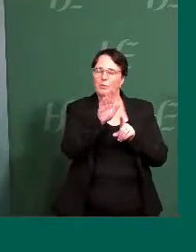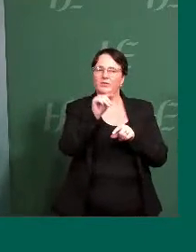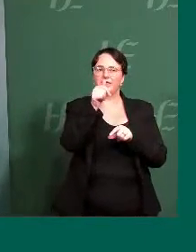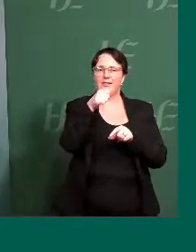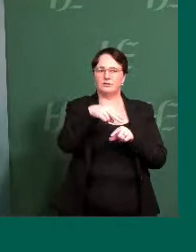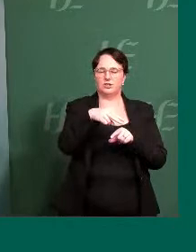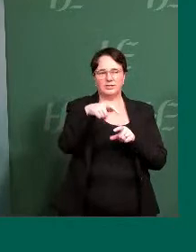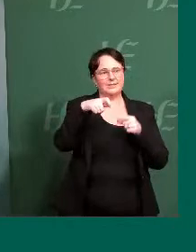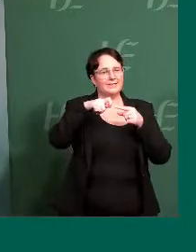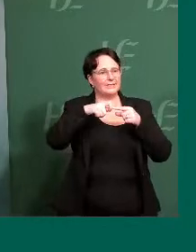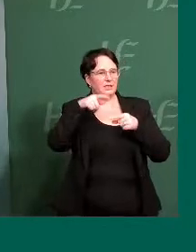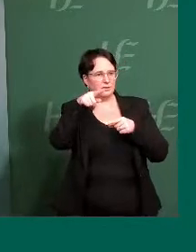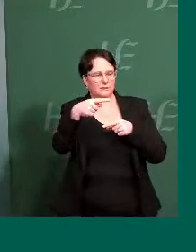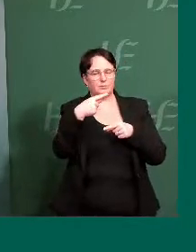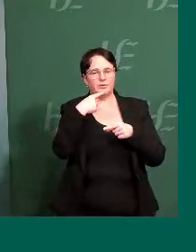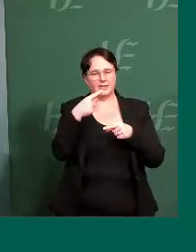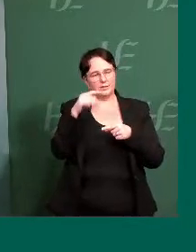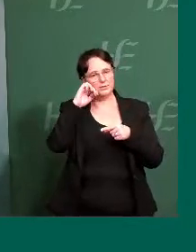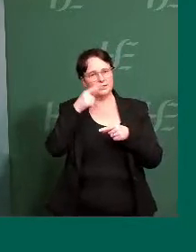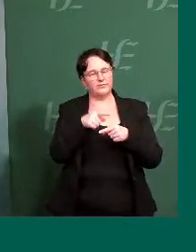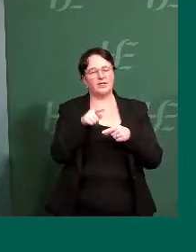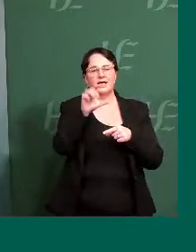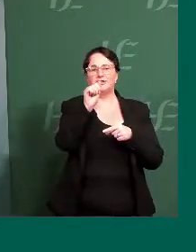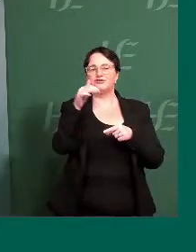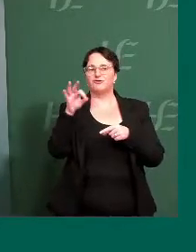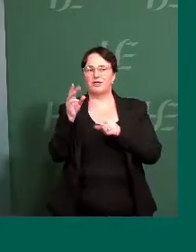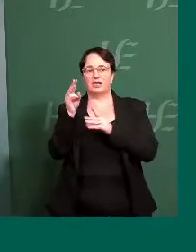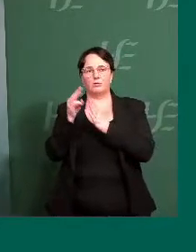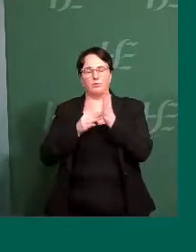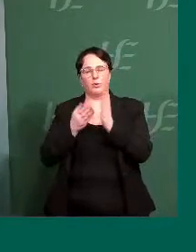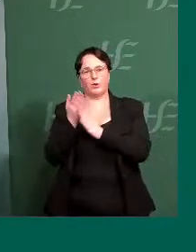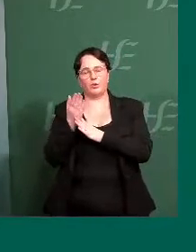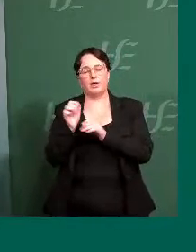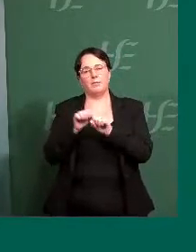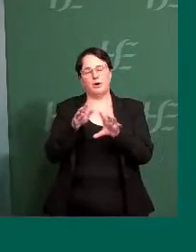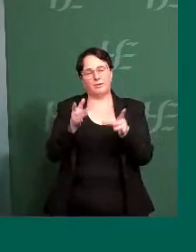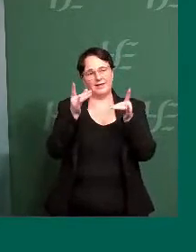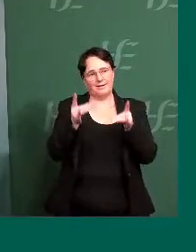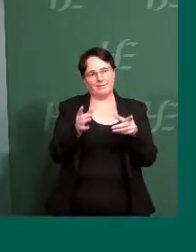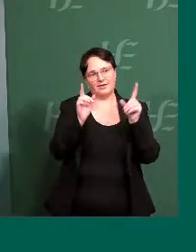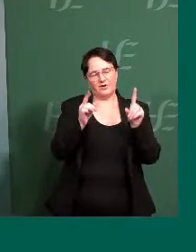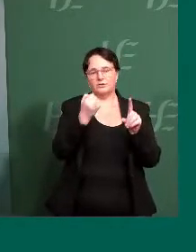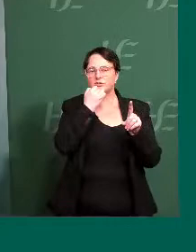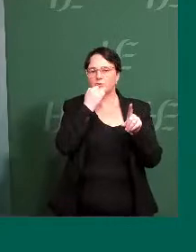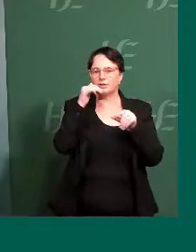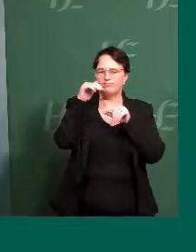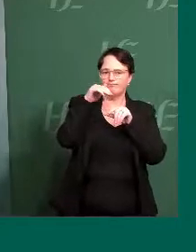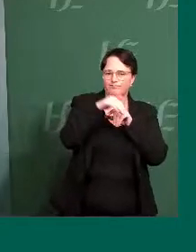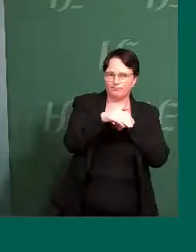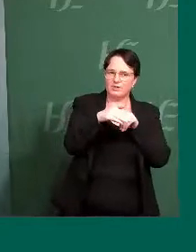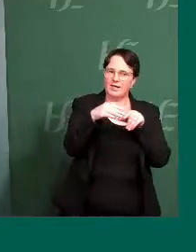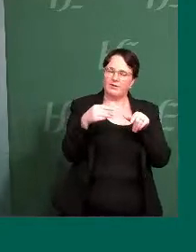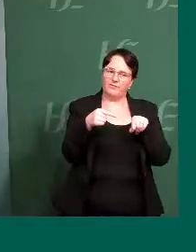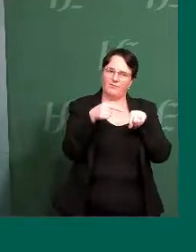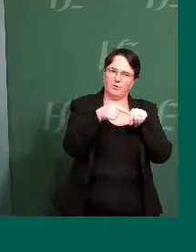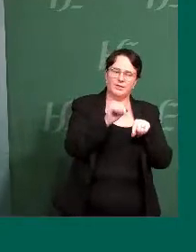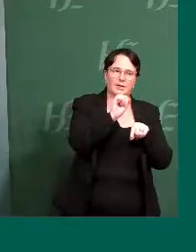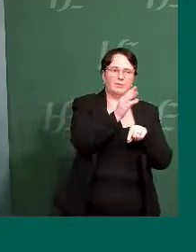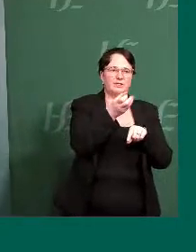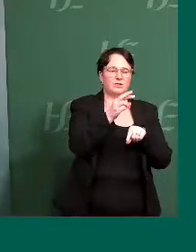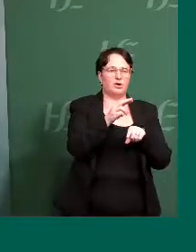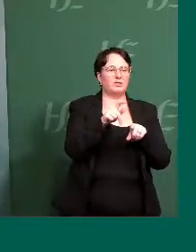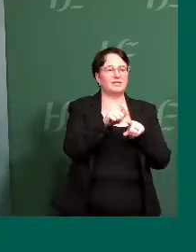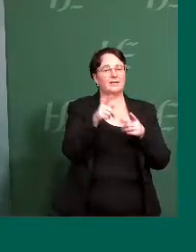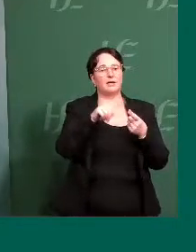accounted for by some of our screening programs. Those through the public health advice are continuing to decline in line with the PCR testing. Close